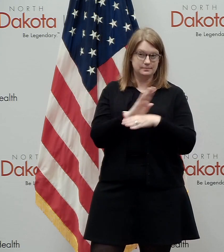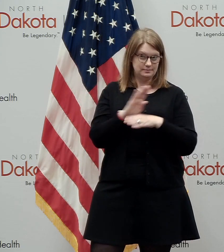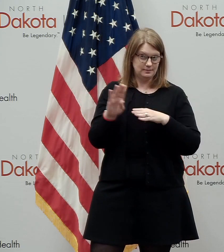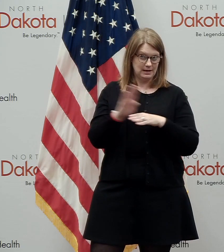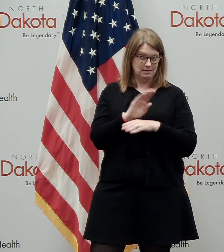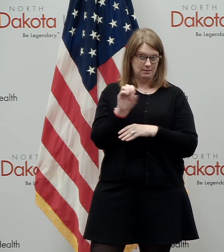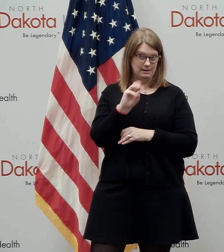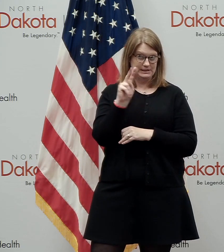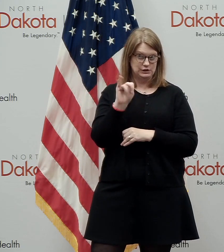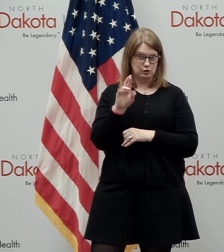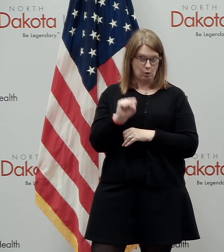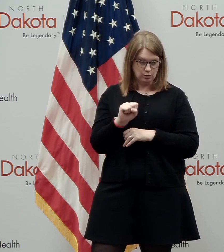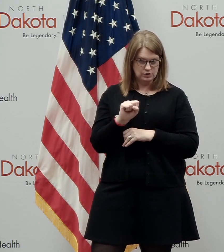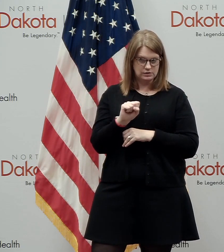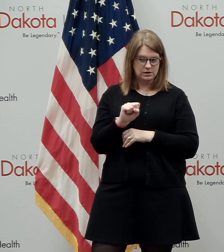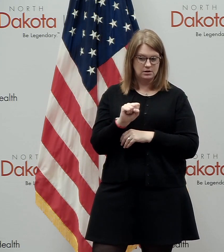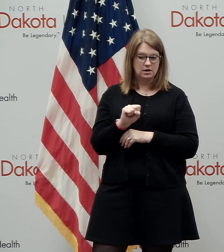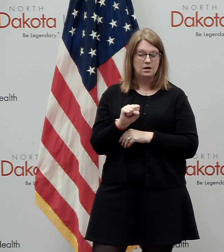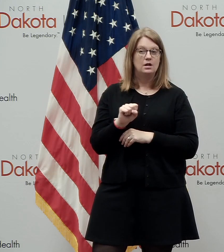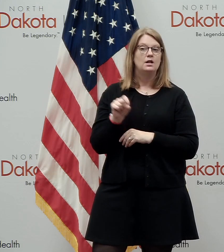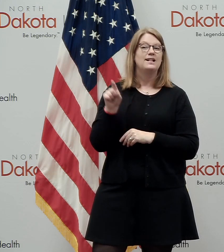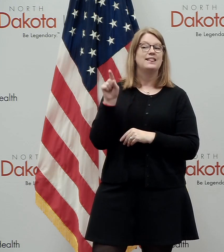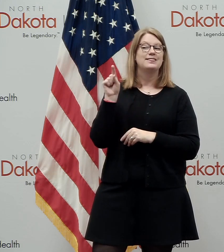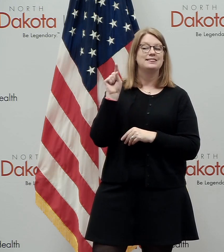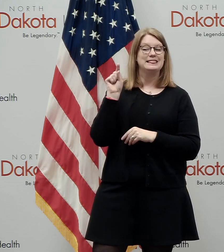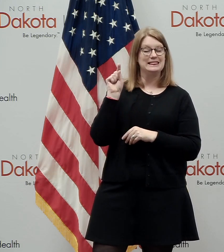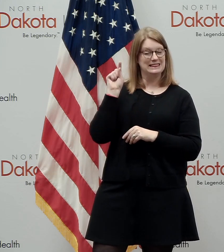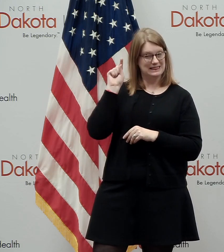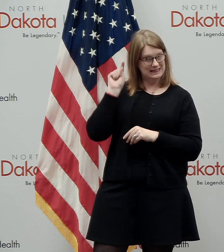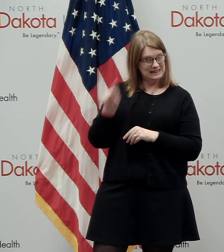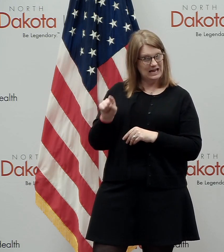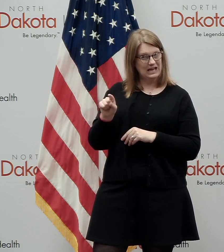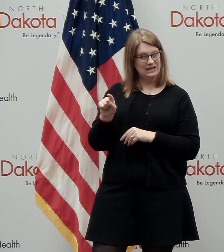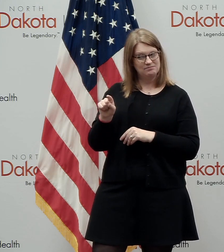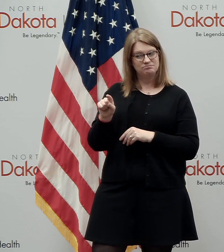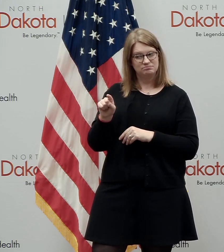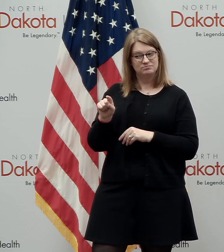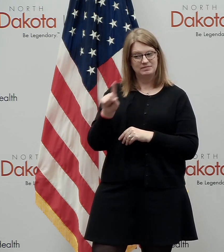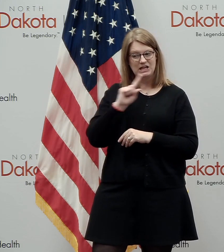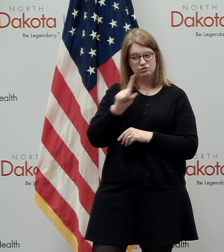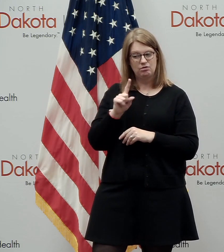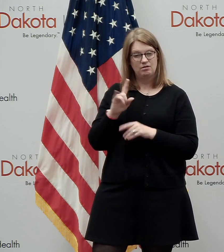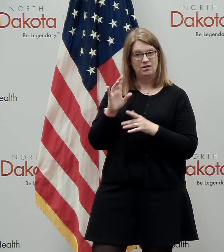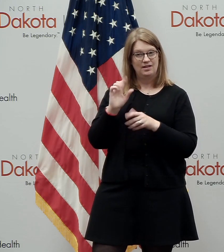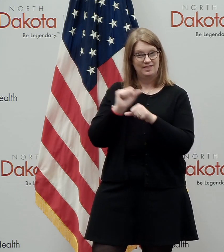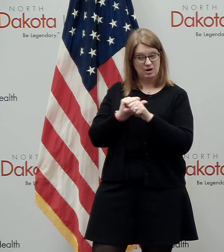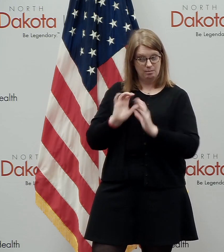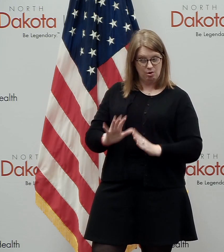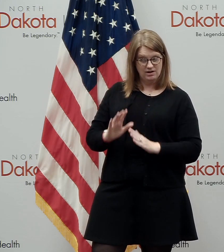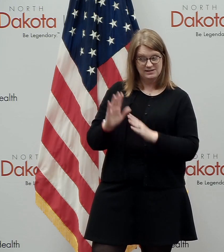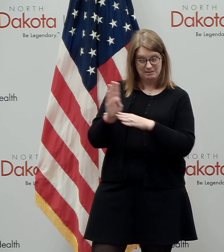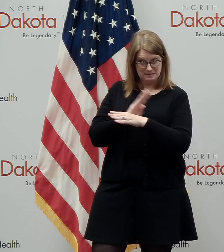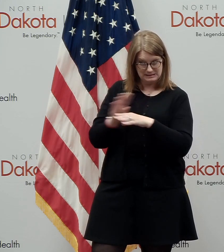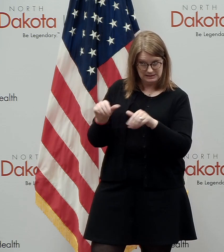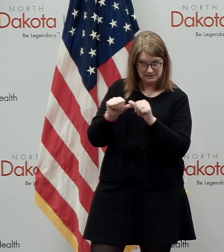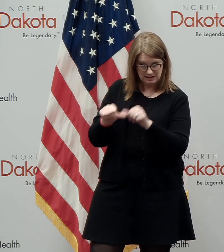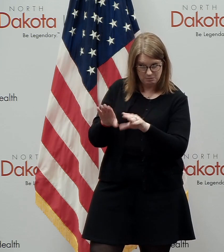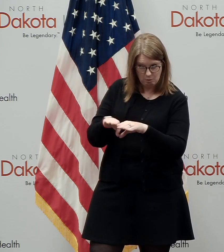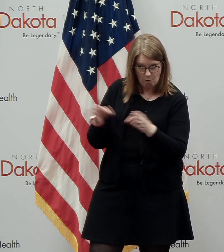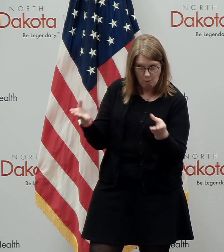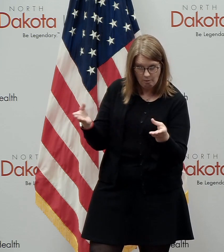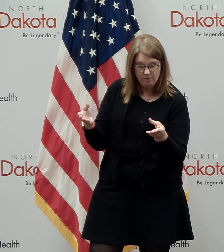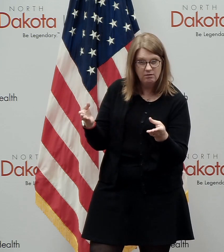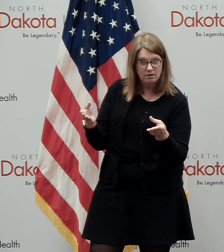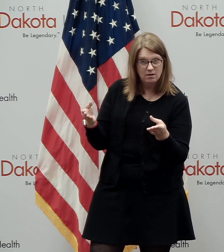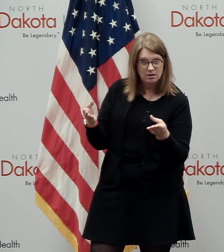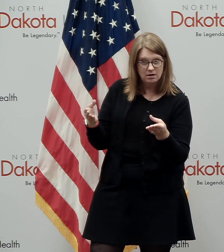these establishments, they have a real vested interest in making sure that their employees and their business can keep going. And so they've got a vested interest in